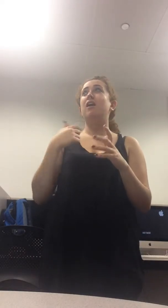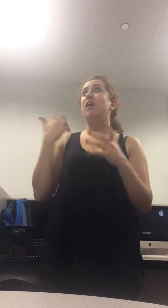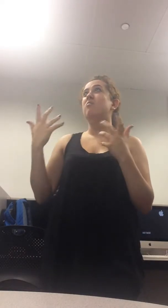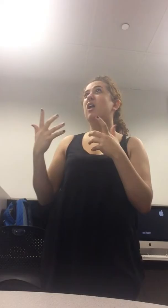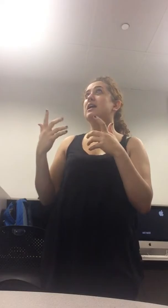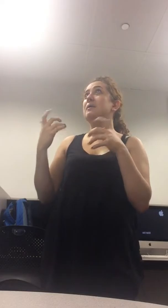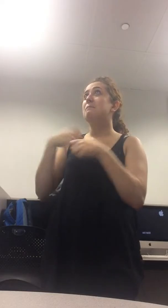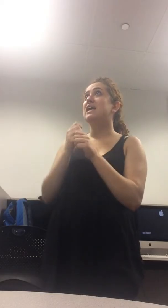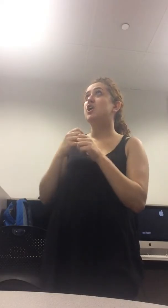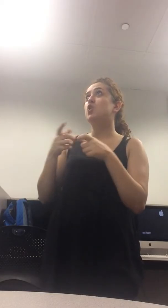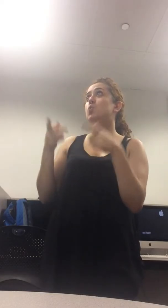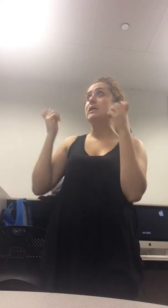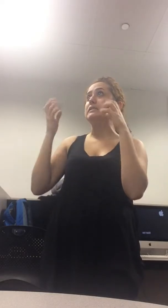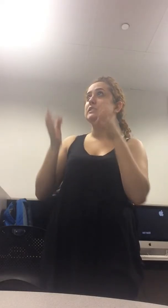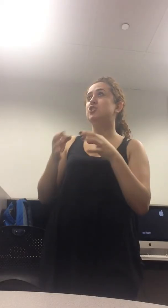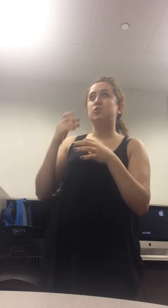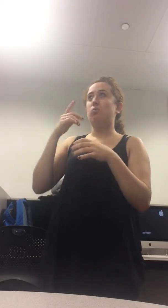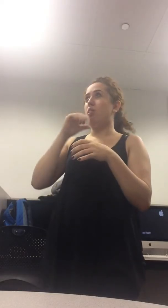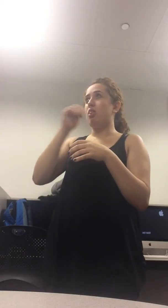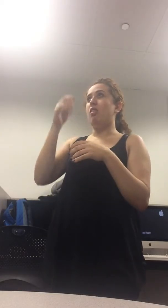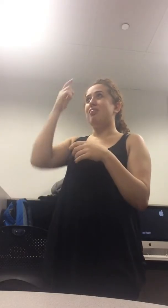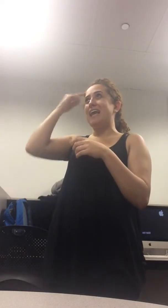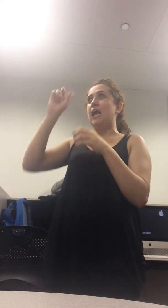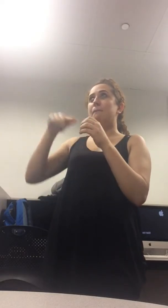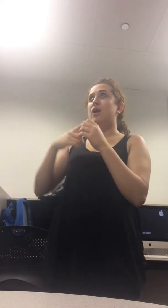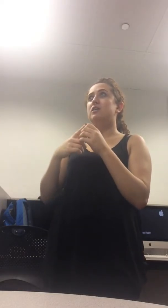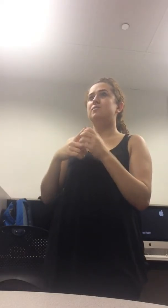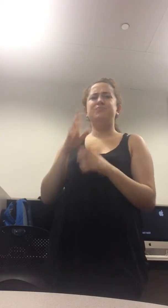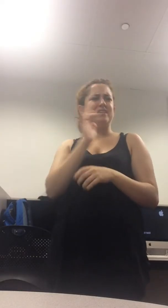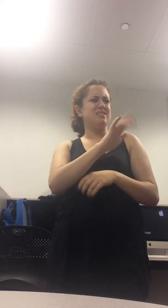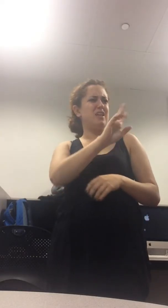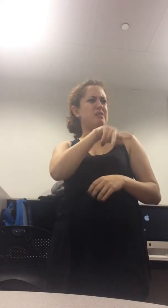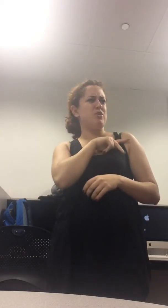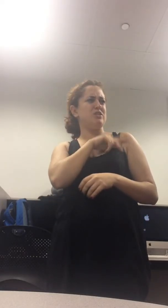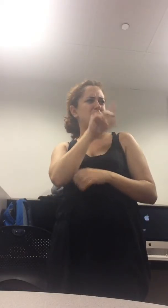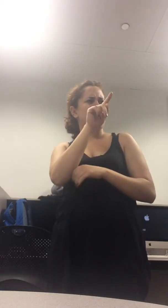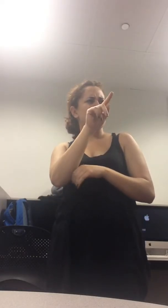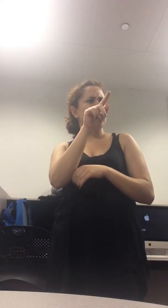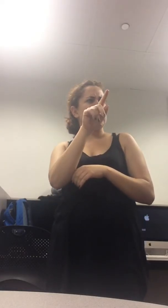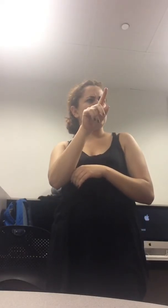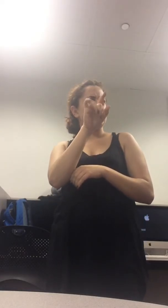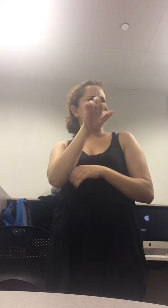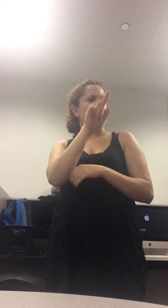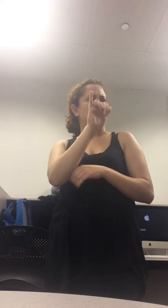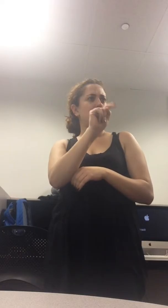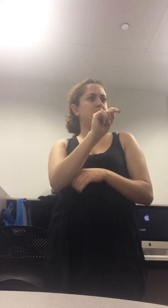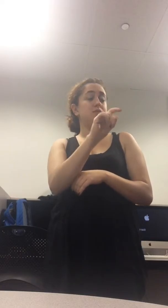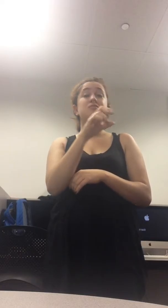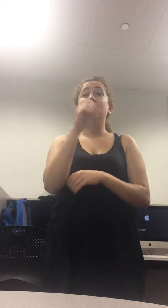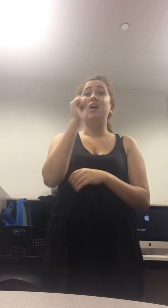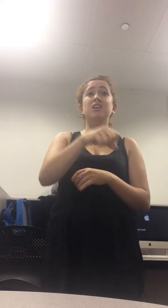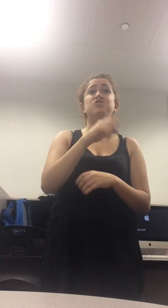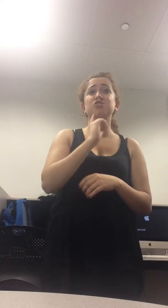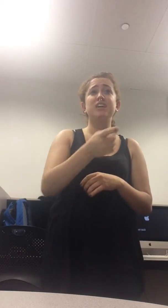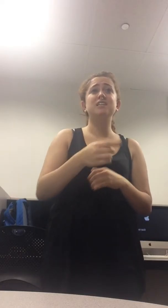get your Quick, is that a personality trait? Yeah. Yeah, for sure it is. Does anyone know anybody who's